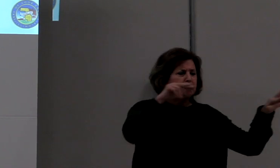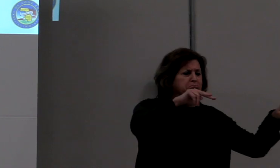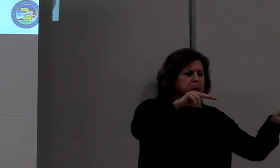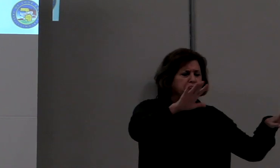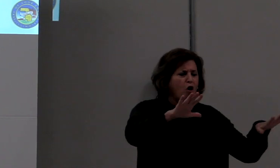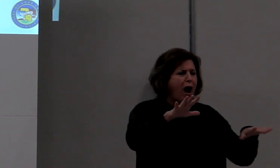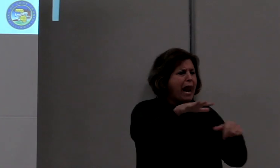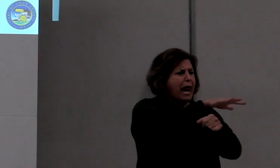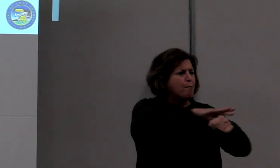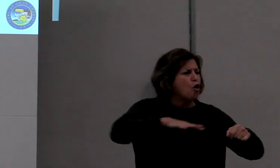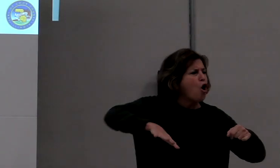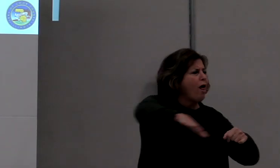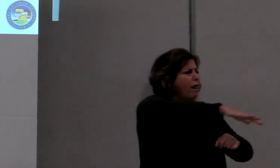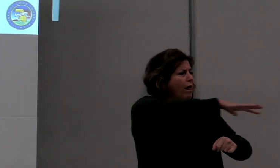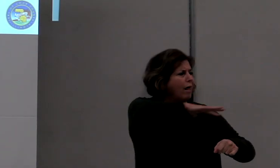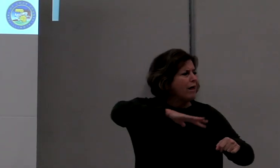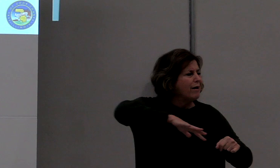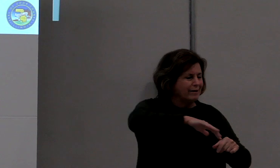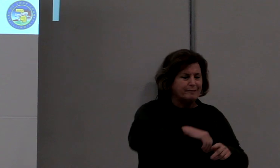neighborhood.